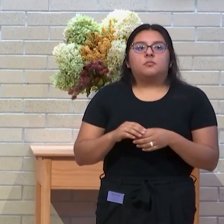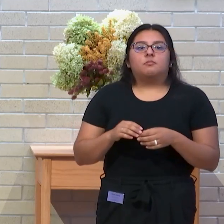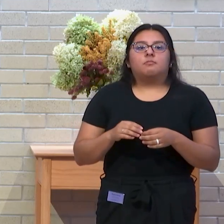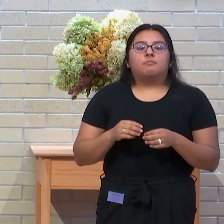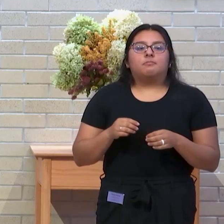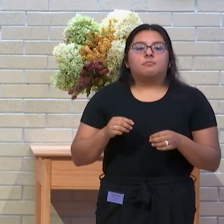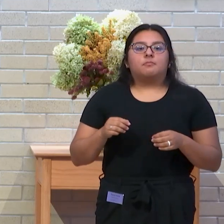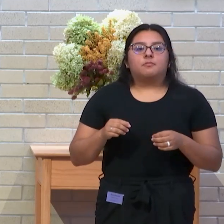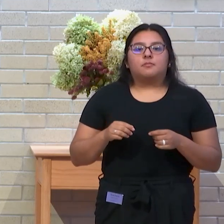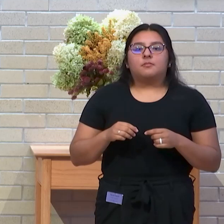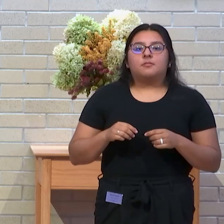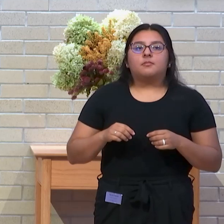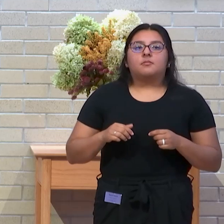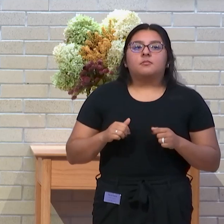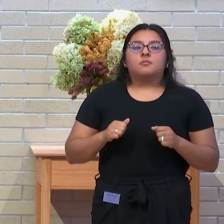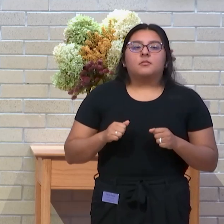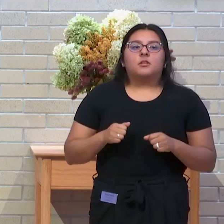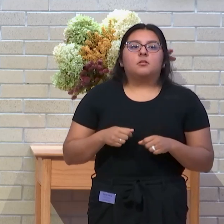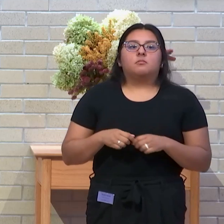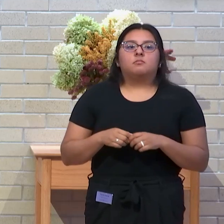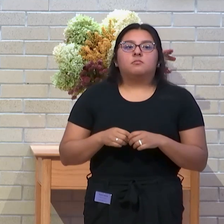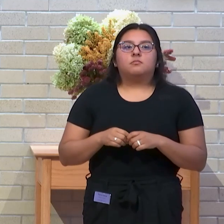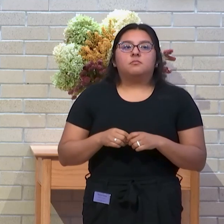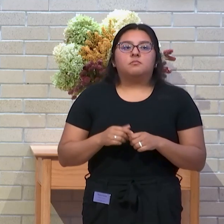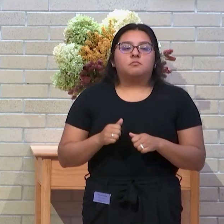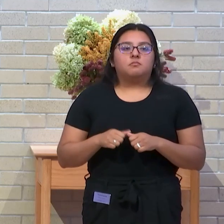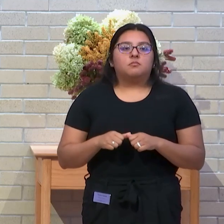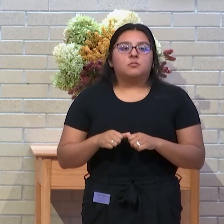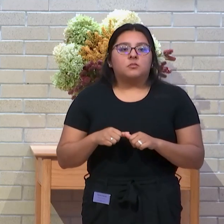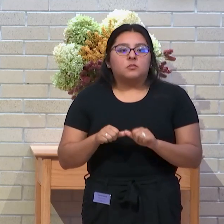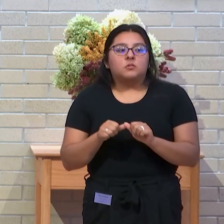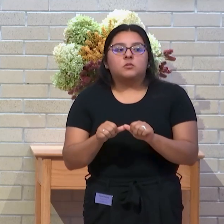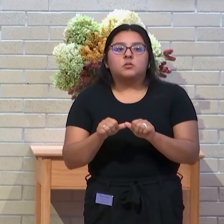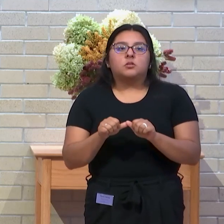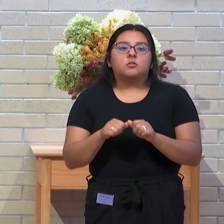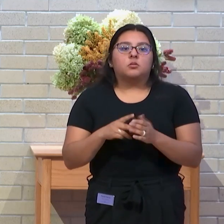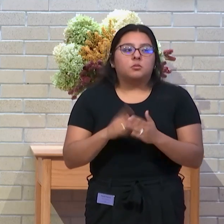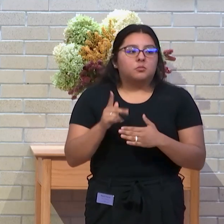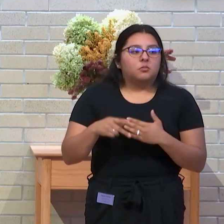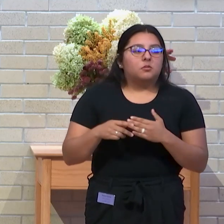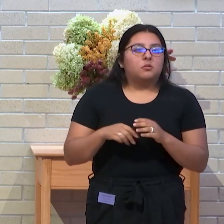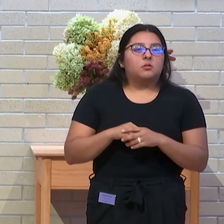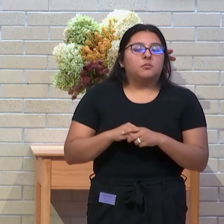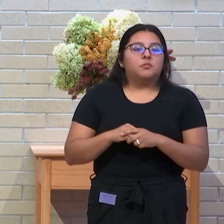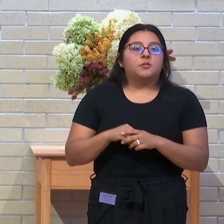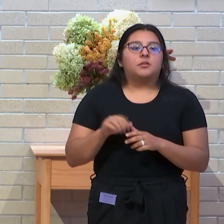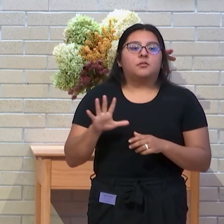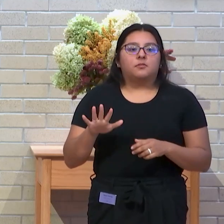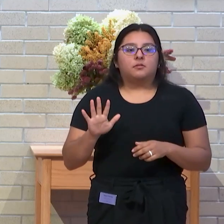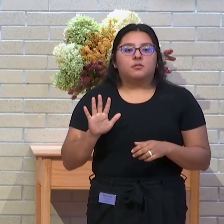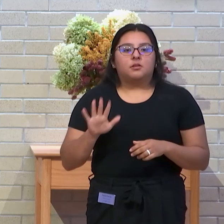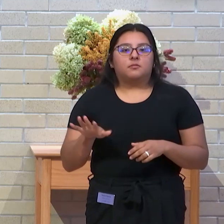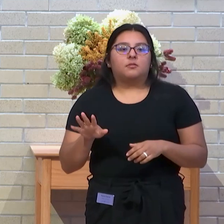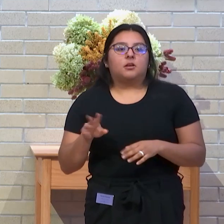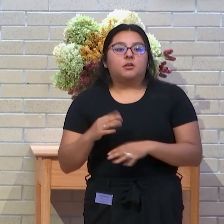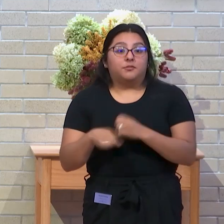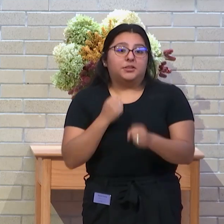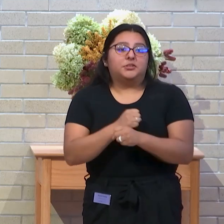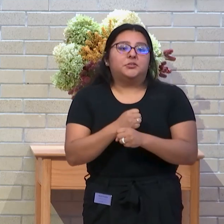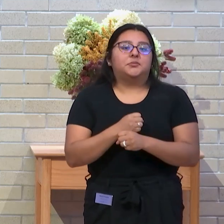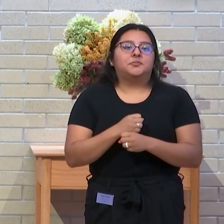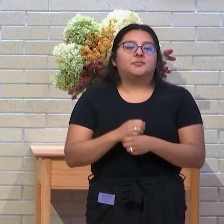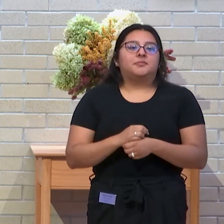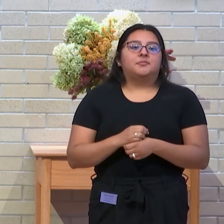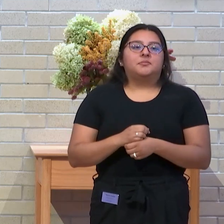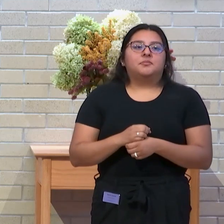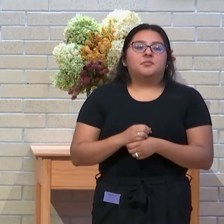core and their own resources in this program, and we've done it for 55 years. It's a really unique,